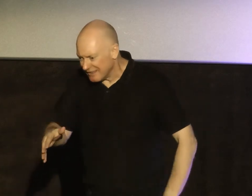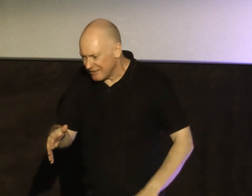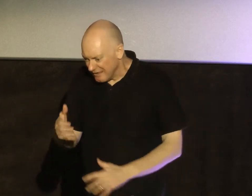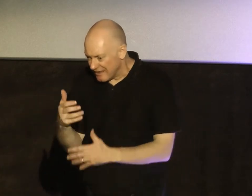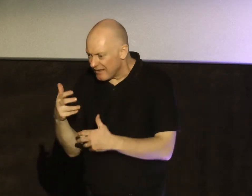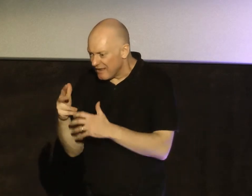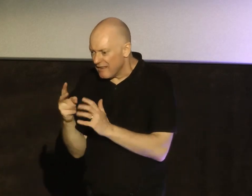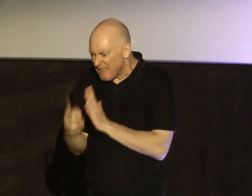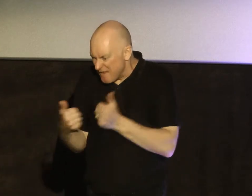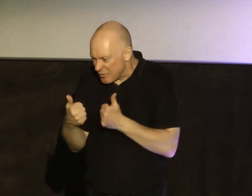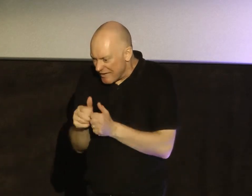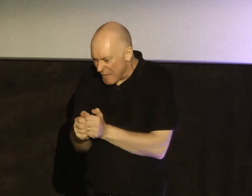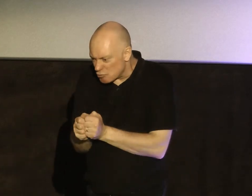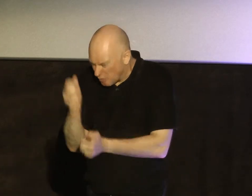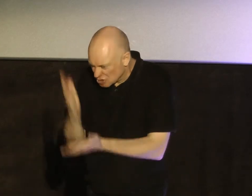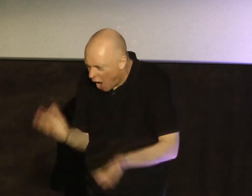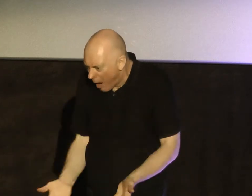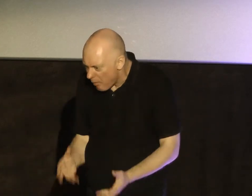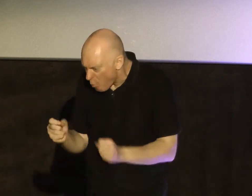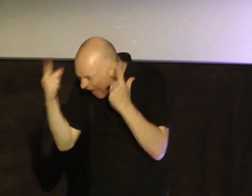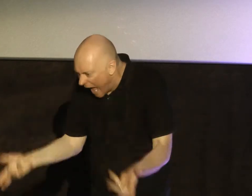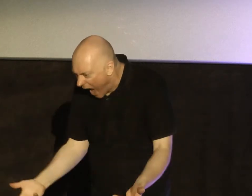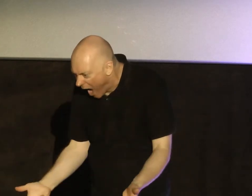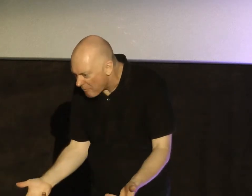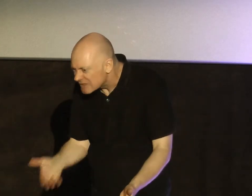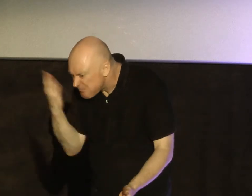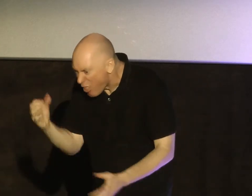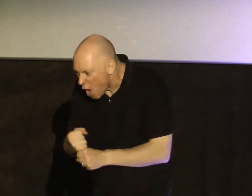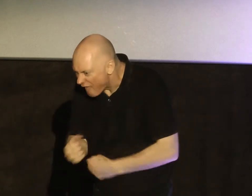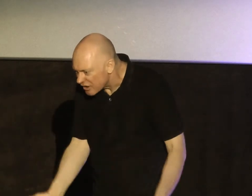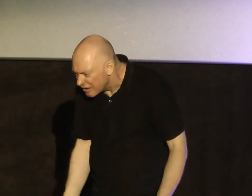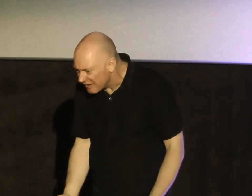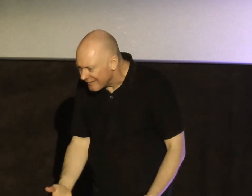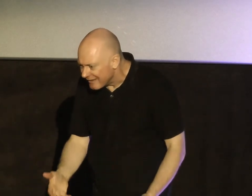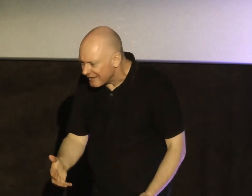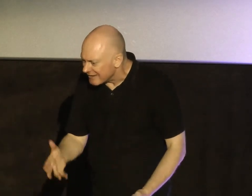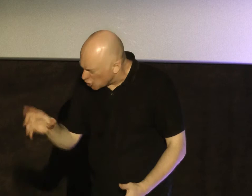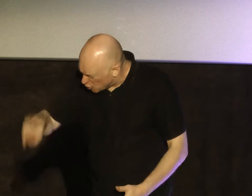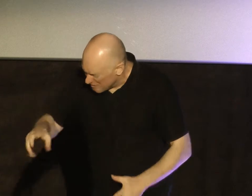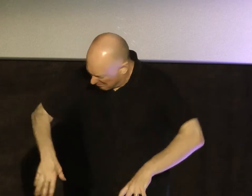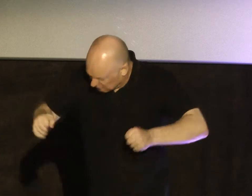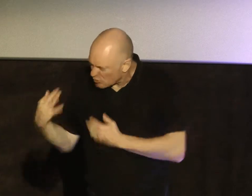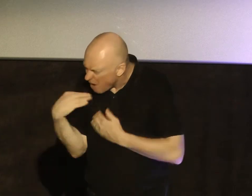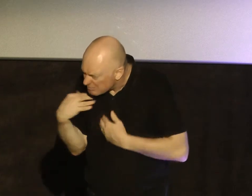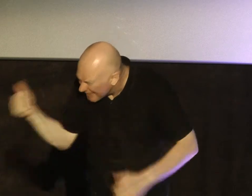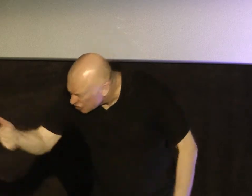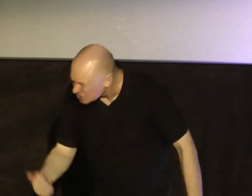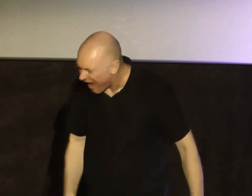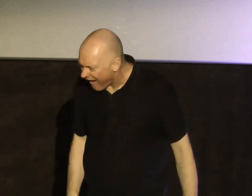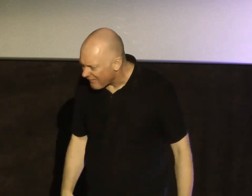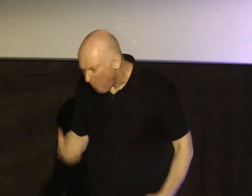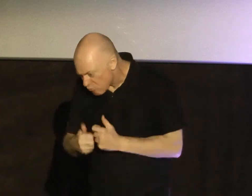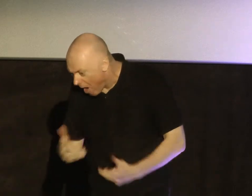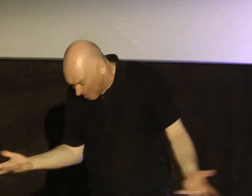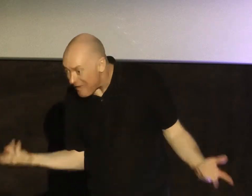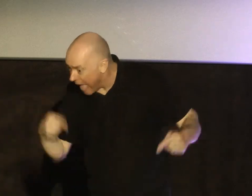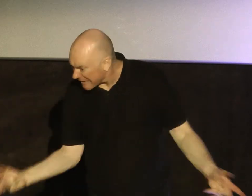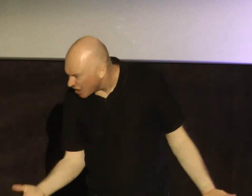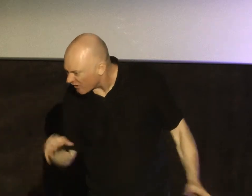game controller. Wake up and smell the coffee. Take some responsibility here. There's a problem occurring here in this family. It's a